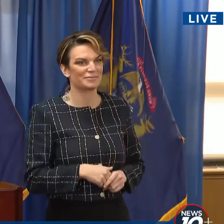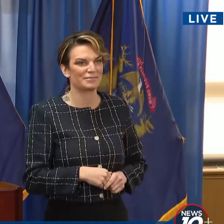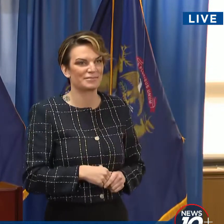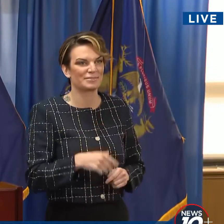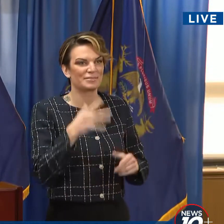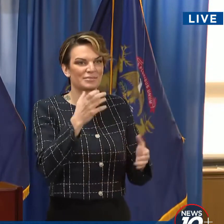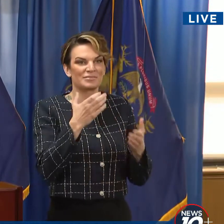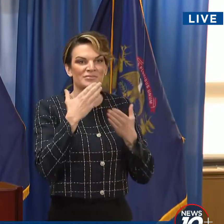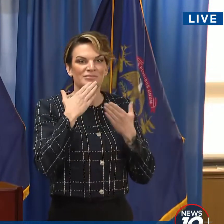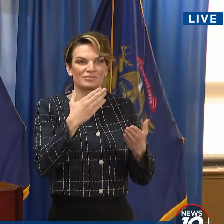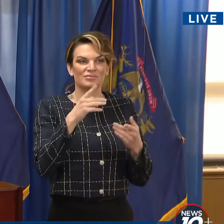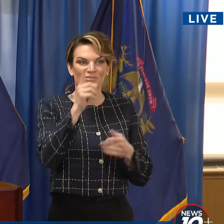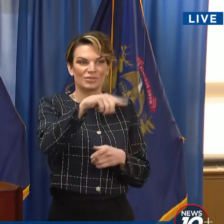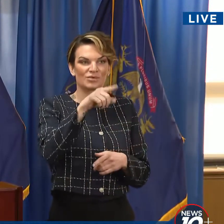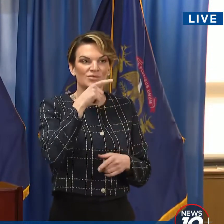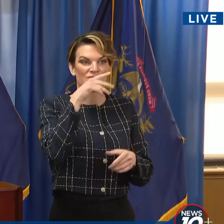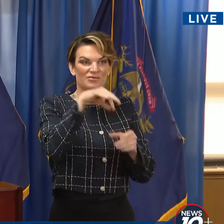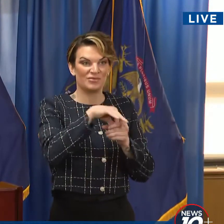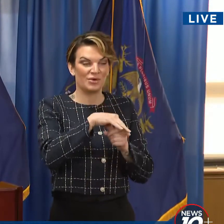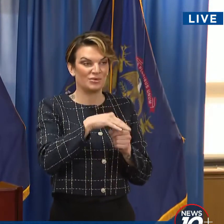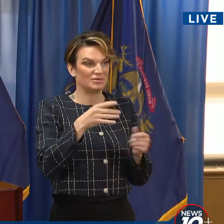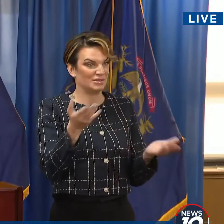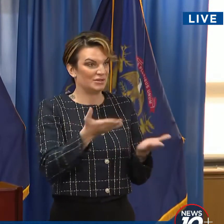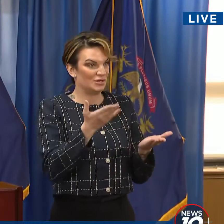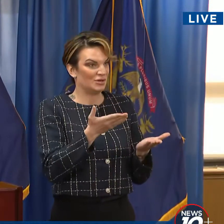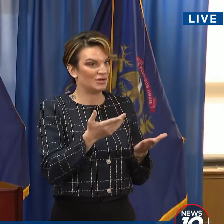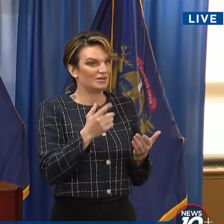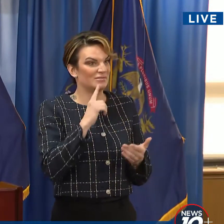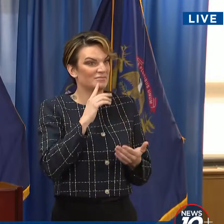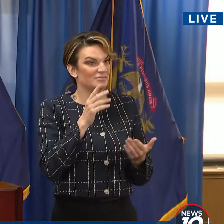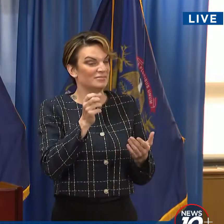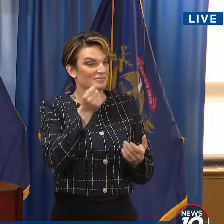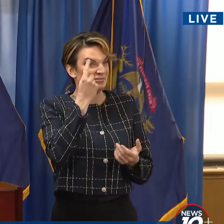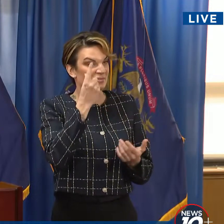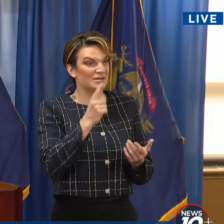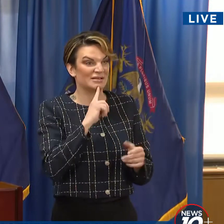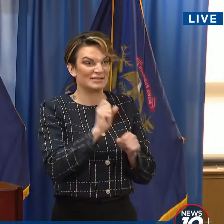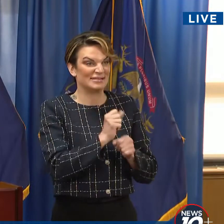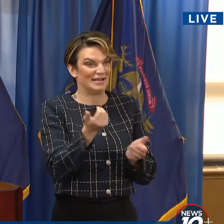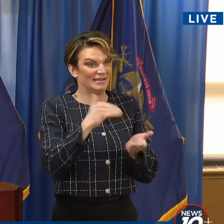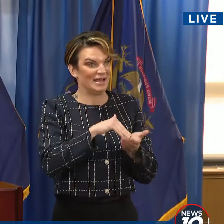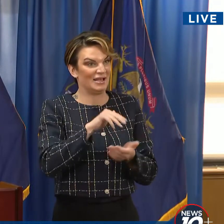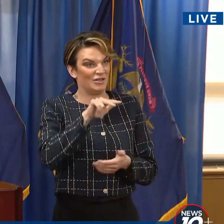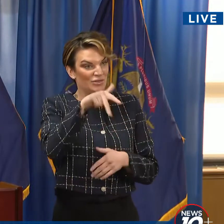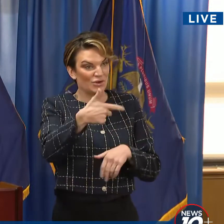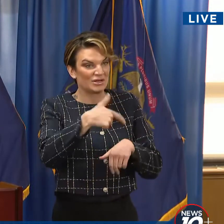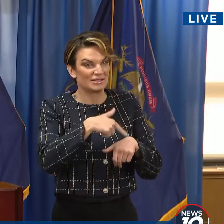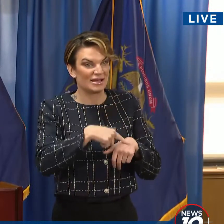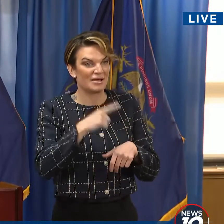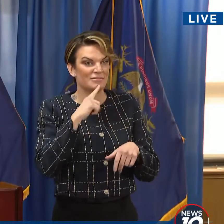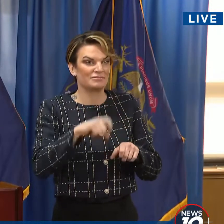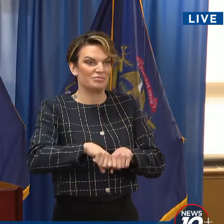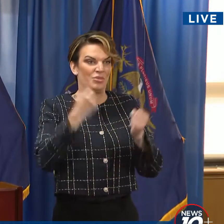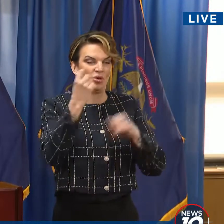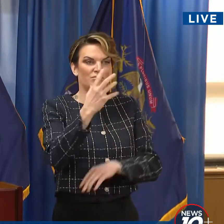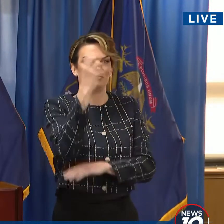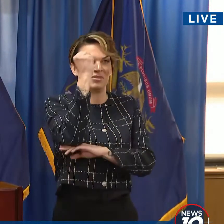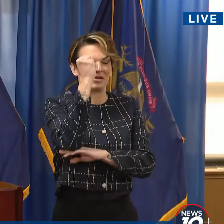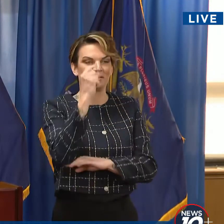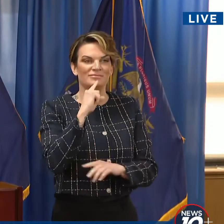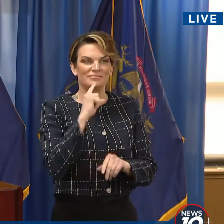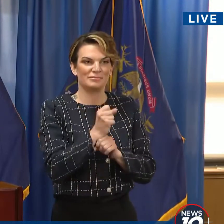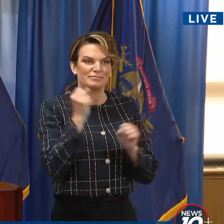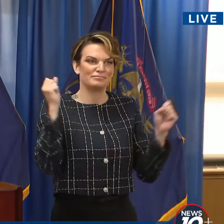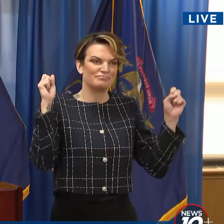Michigan who once again, for the third straight election cycle, turned out in record numbers to have their voice heard and to help define